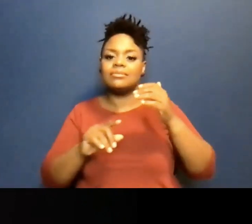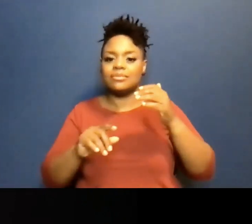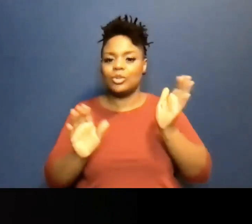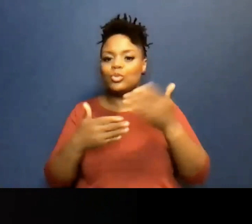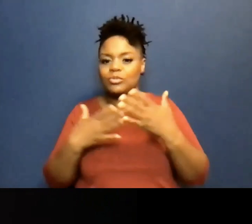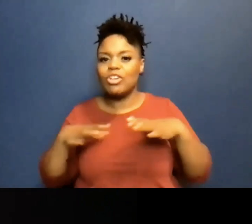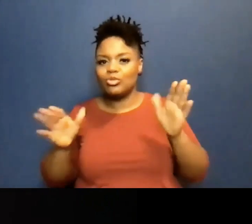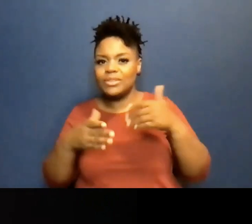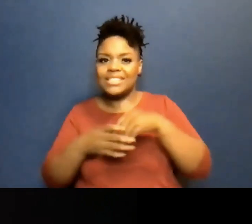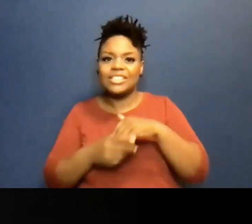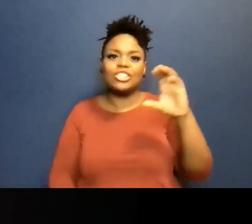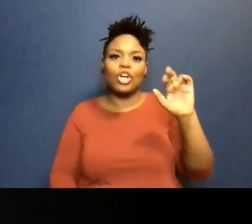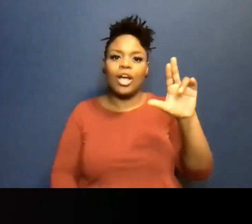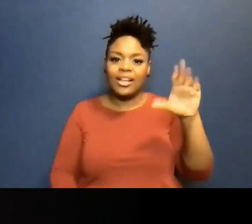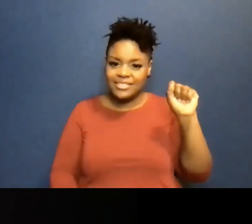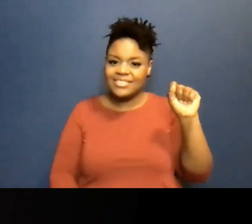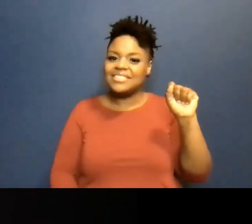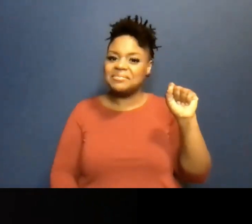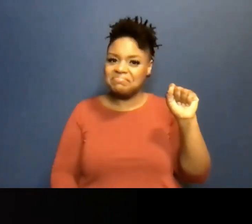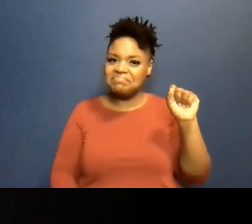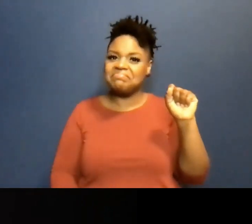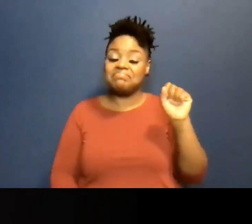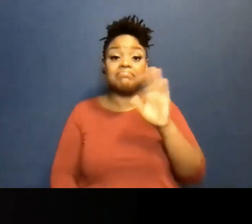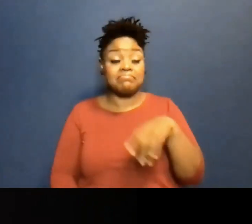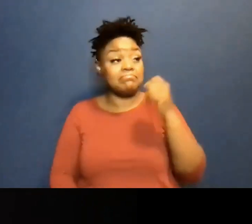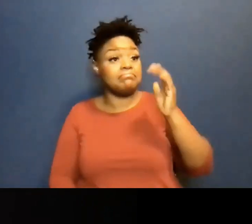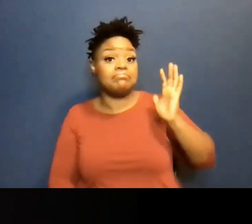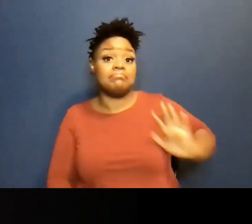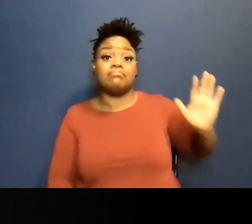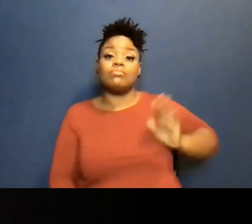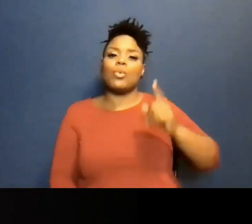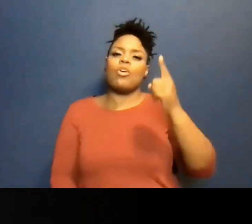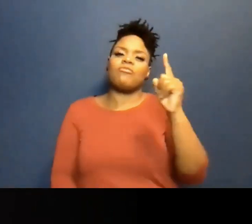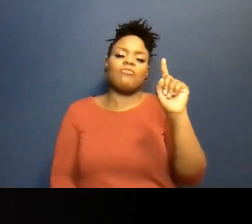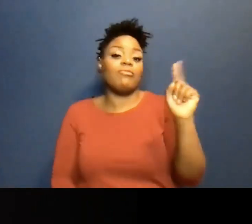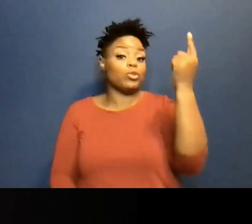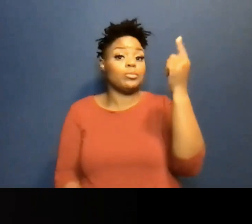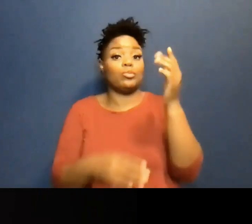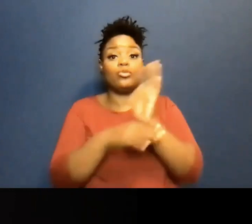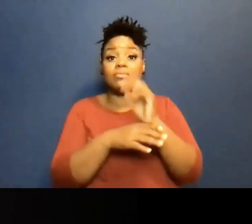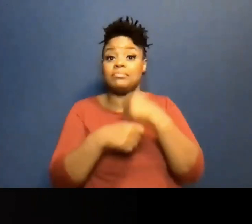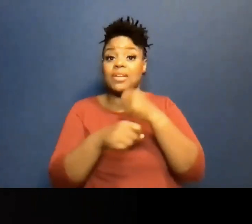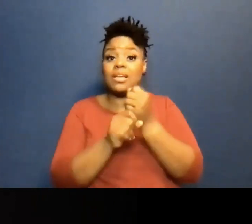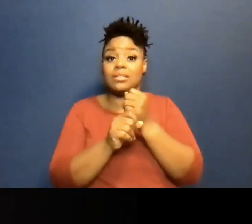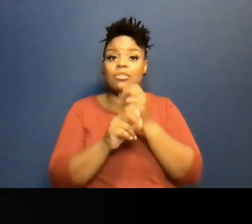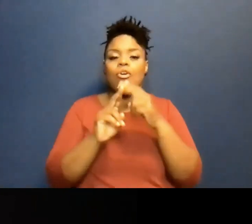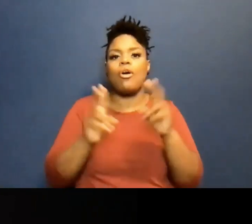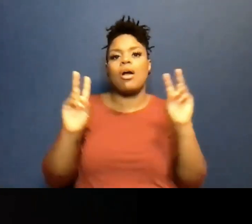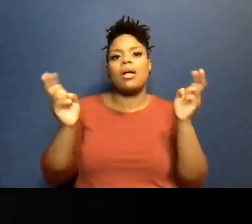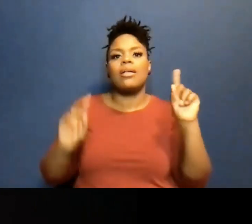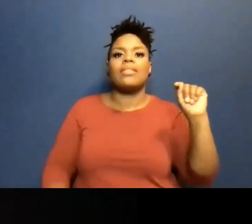I ever made was called The Last Freak Show, and we toured it in a big top with the, and we worked with a lot of circus guys and